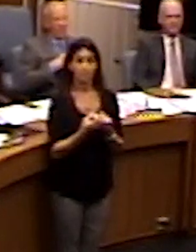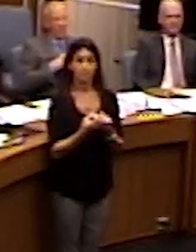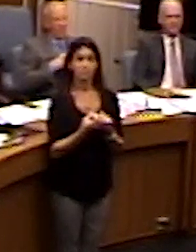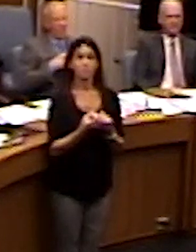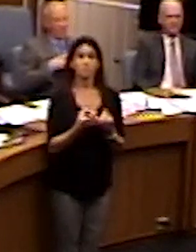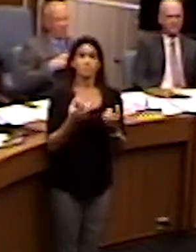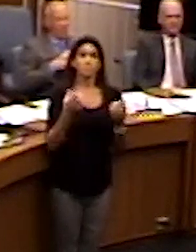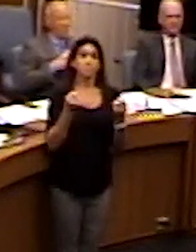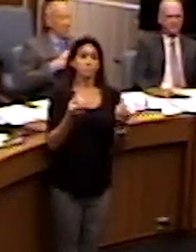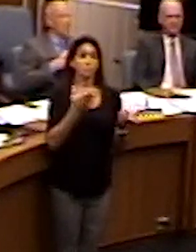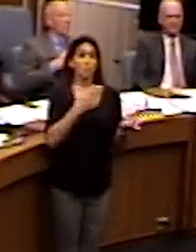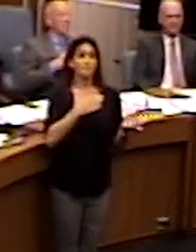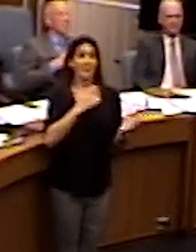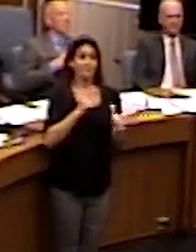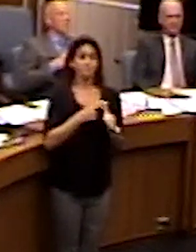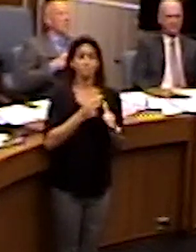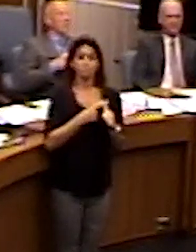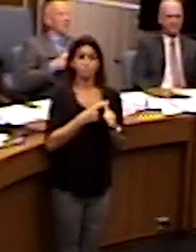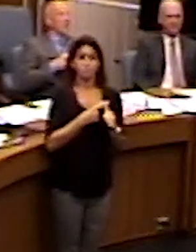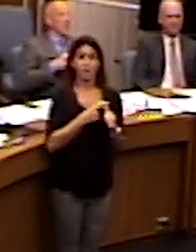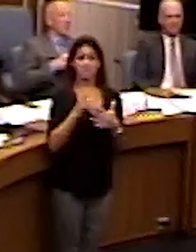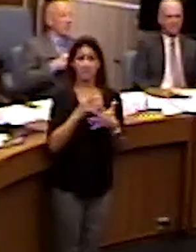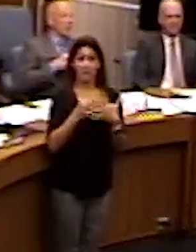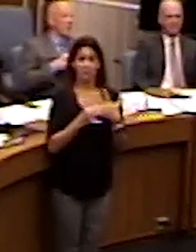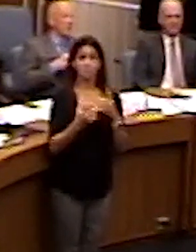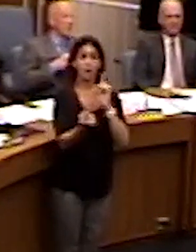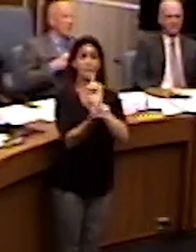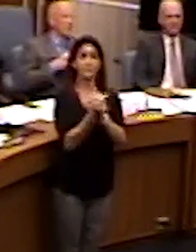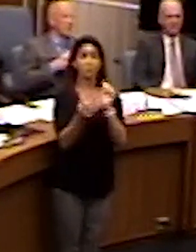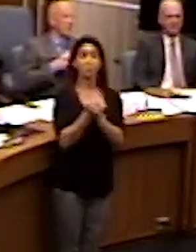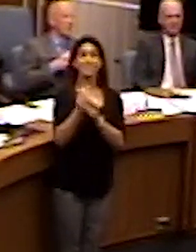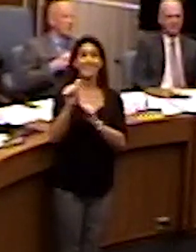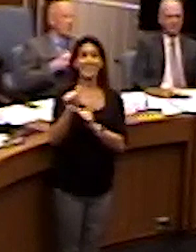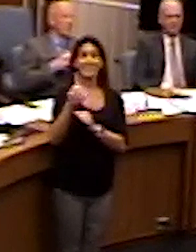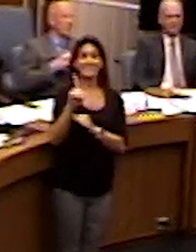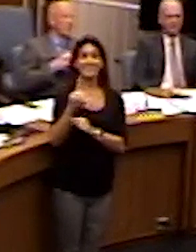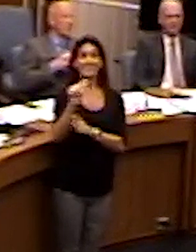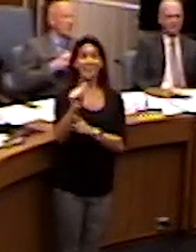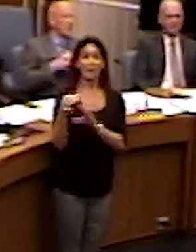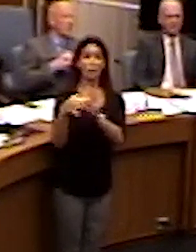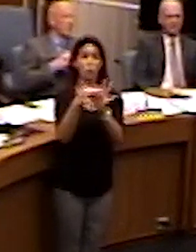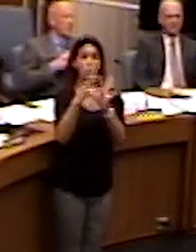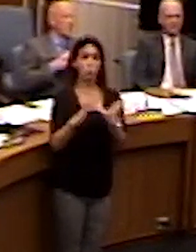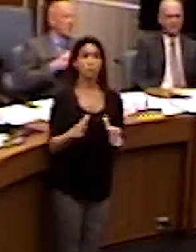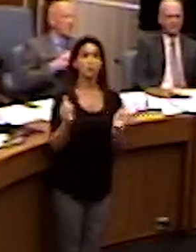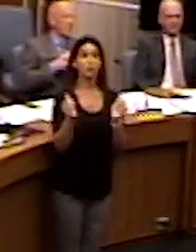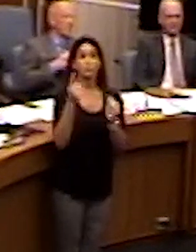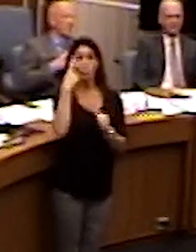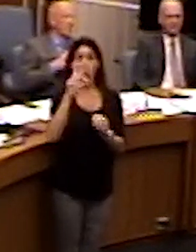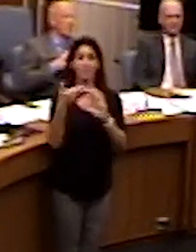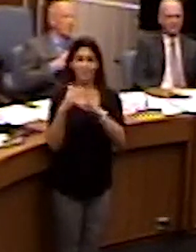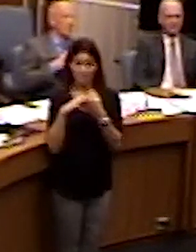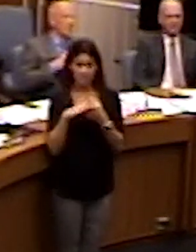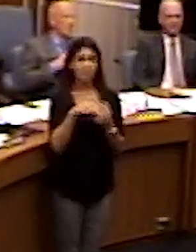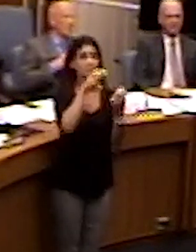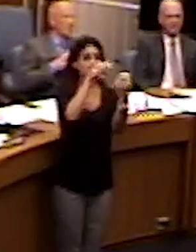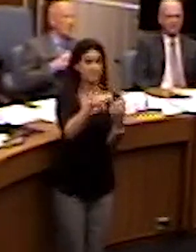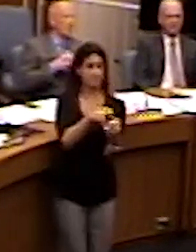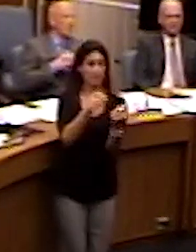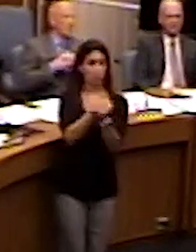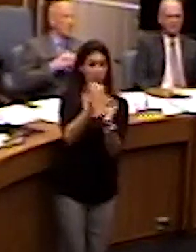So my first choice was to meet with the ADA coordinator for the township, have a sit-down meeting with an interpreter,